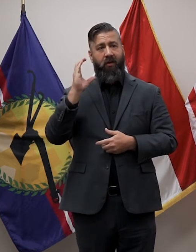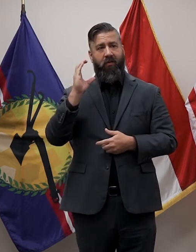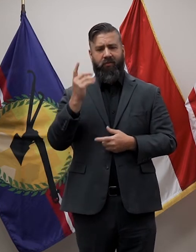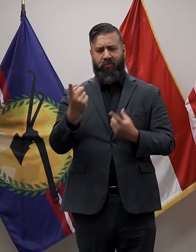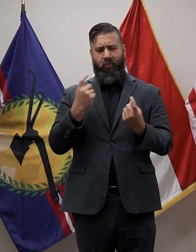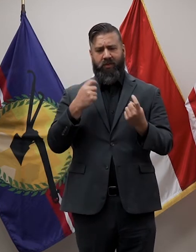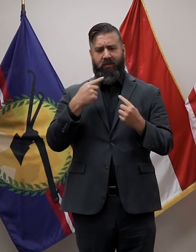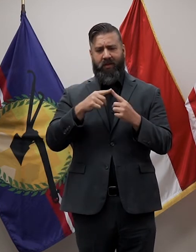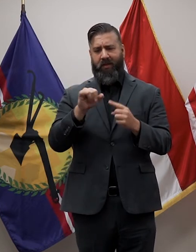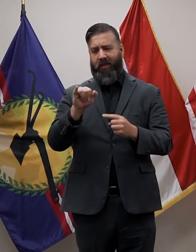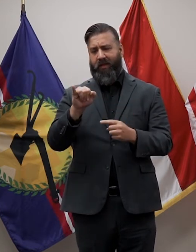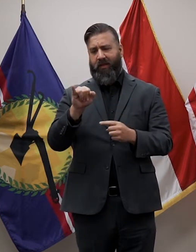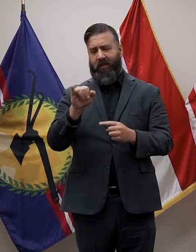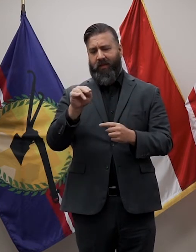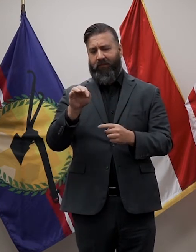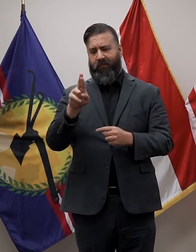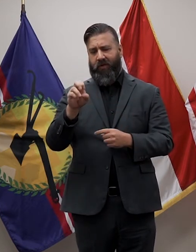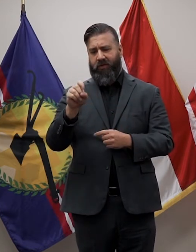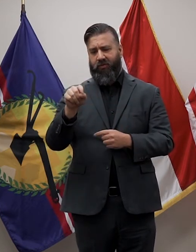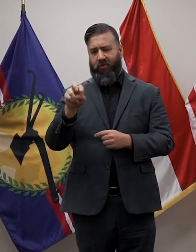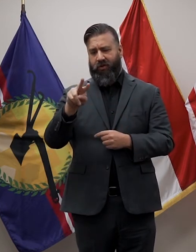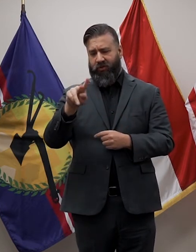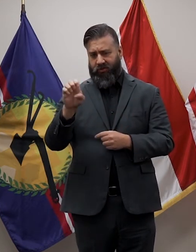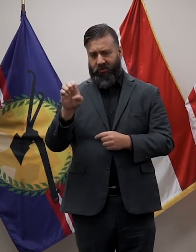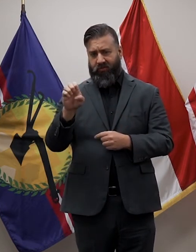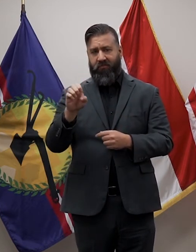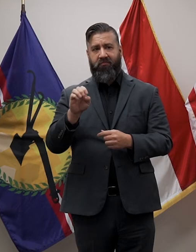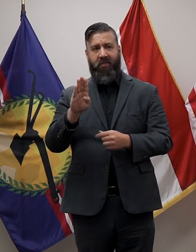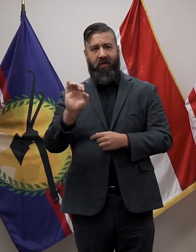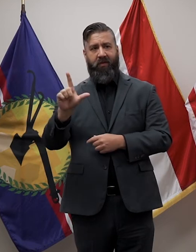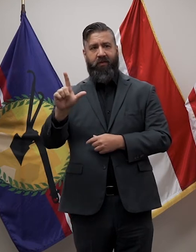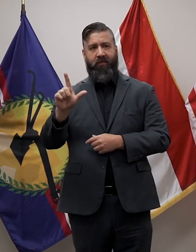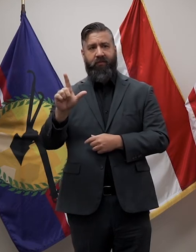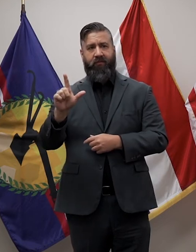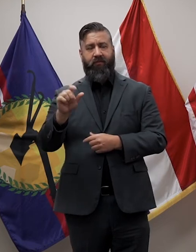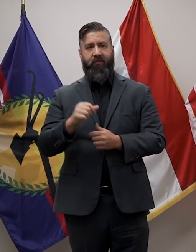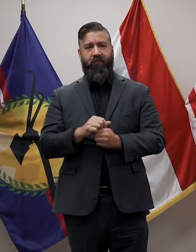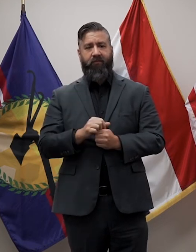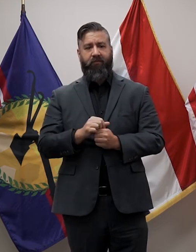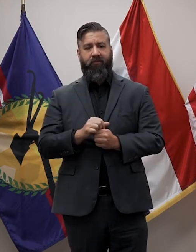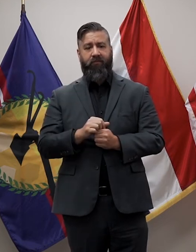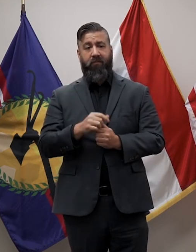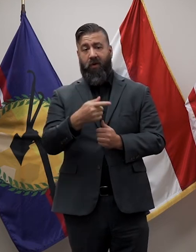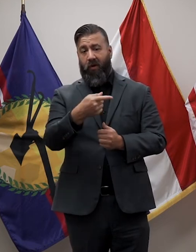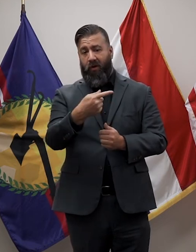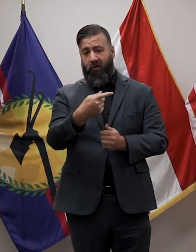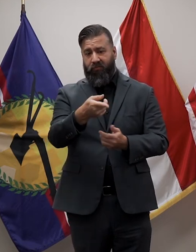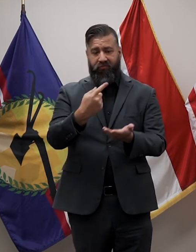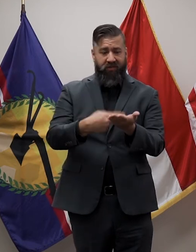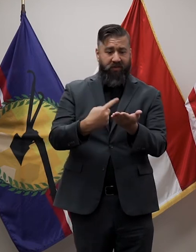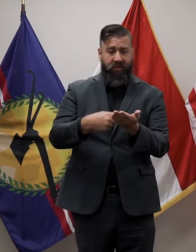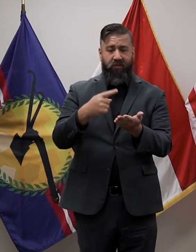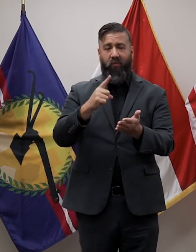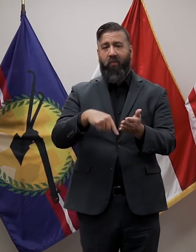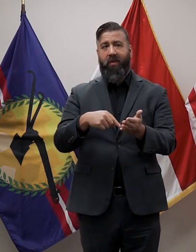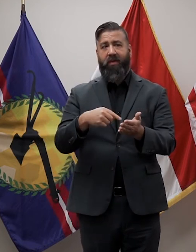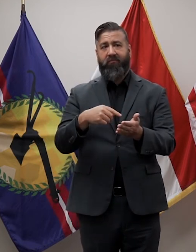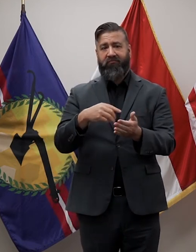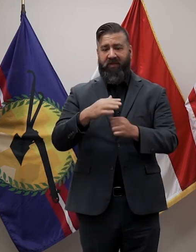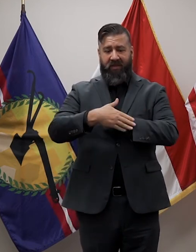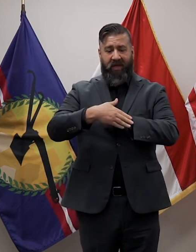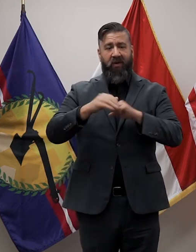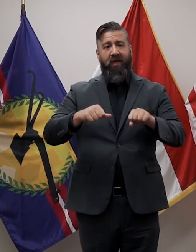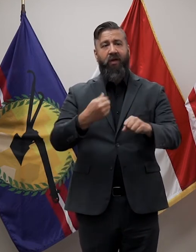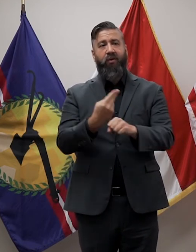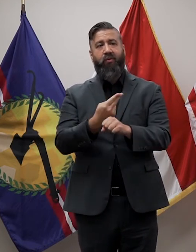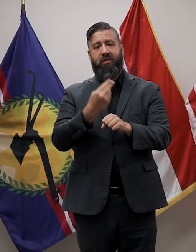bill. Okay. Are you in discussions about what the county could use that money from the federal infrastructure bill